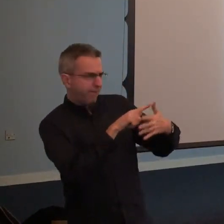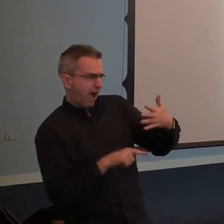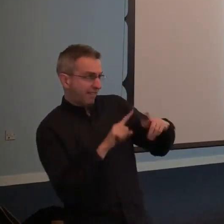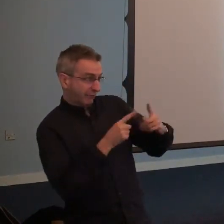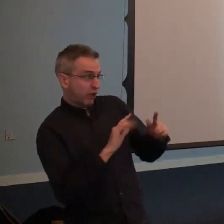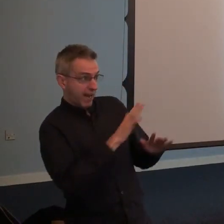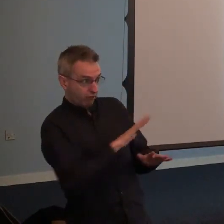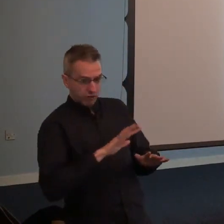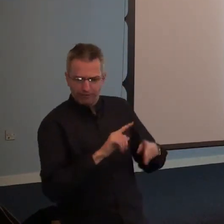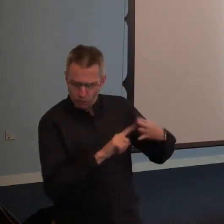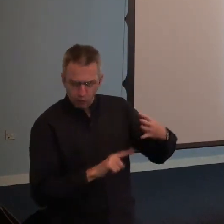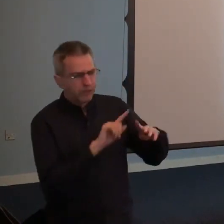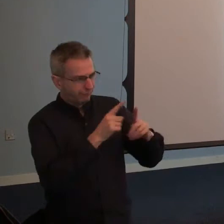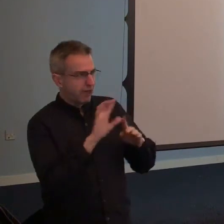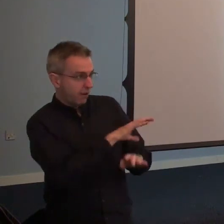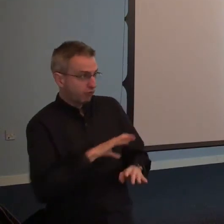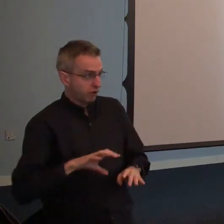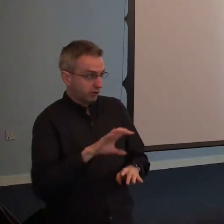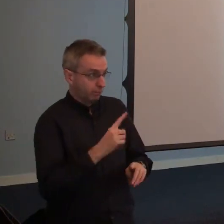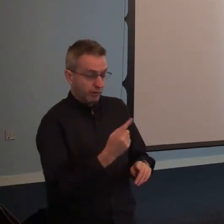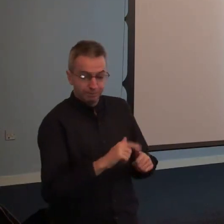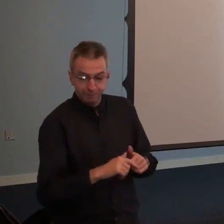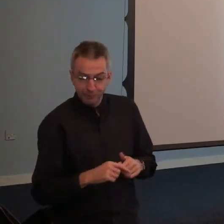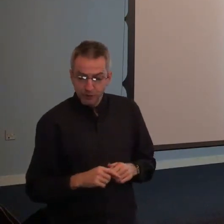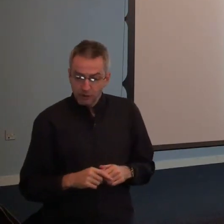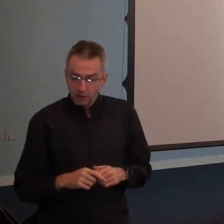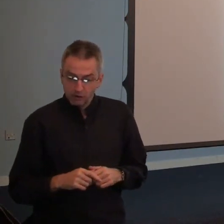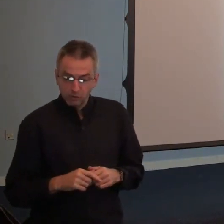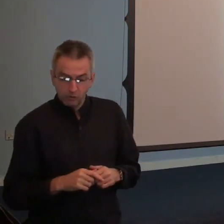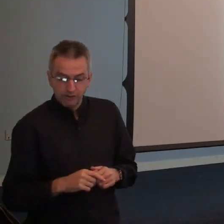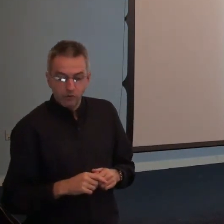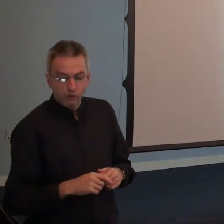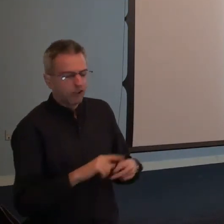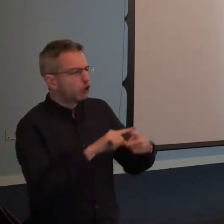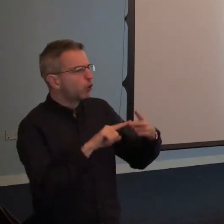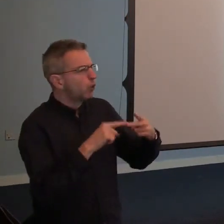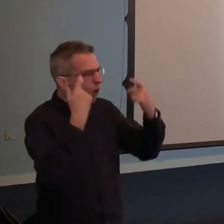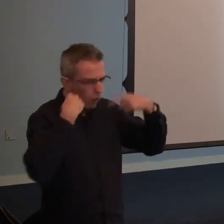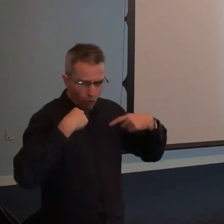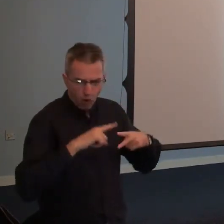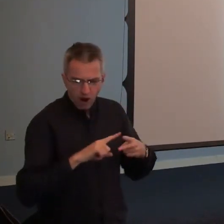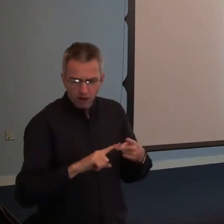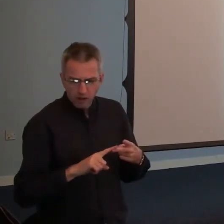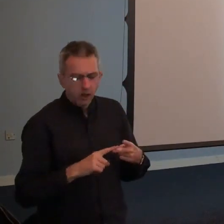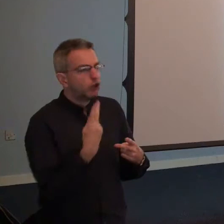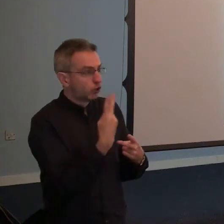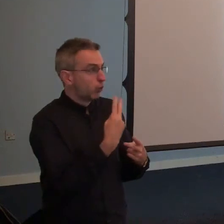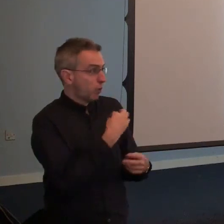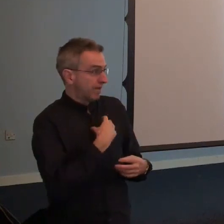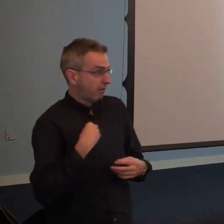include in the final. So we ended up with six groups at the end for the final project. We had two